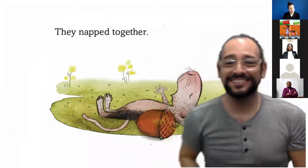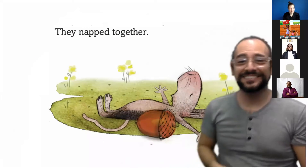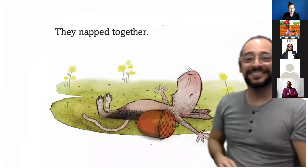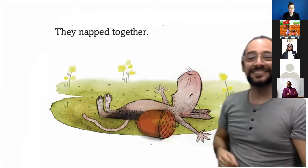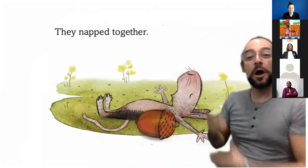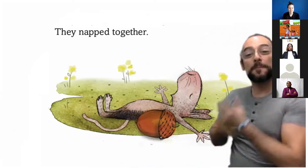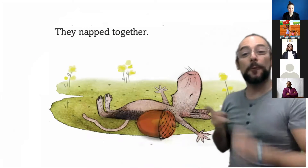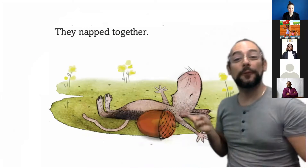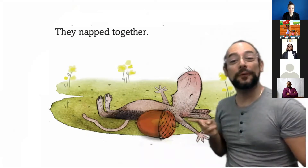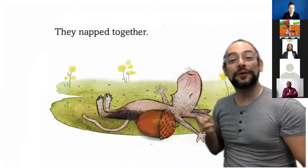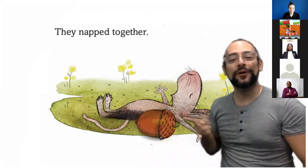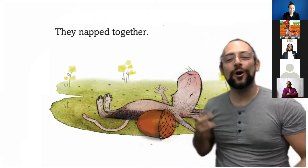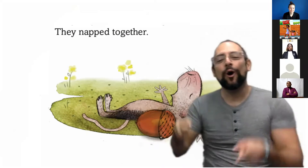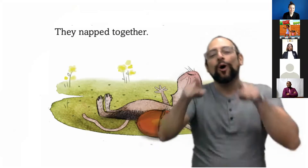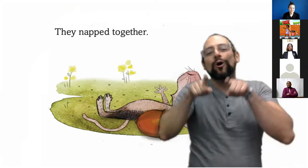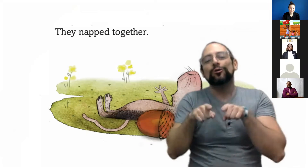They loved games.